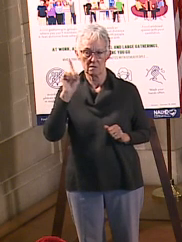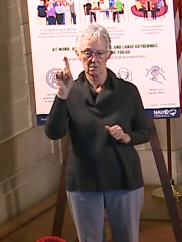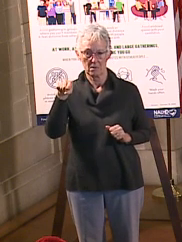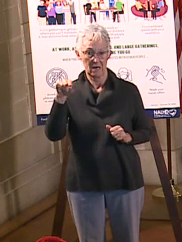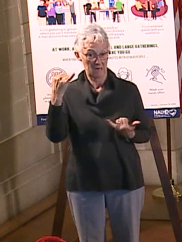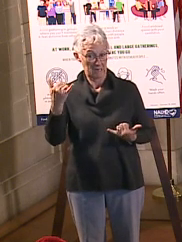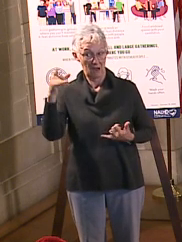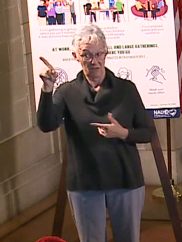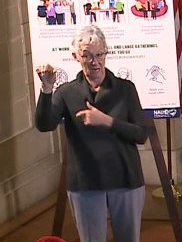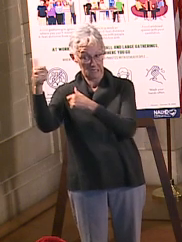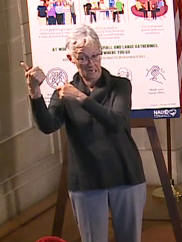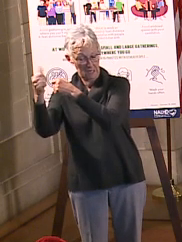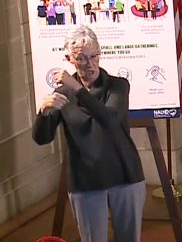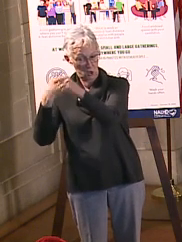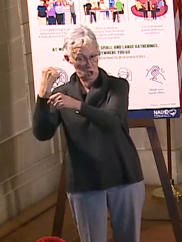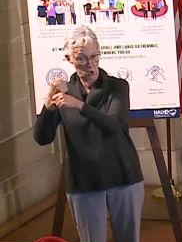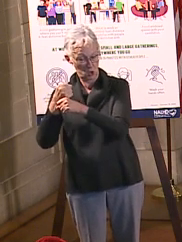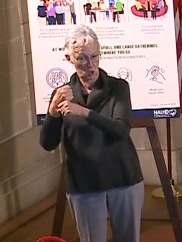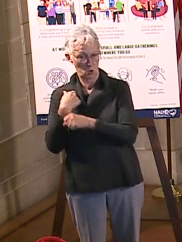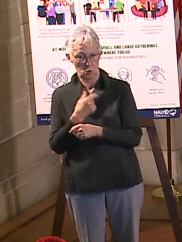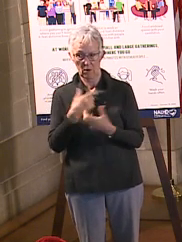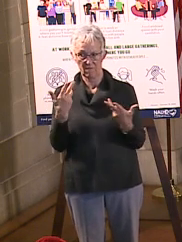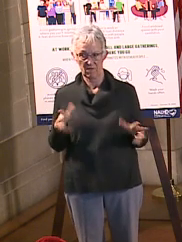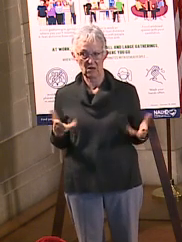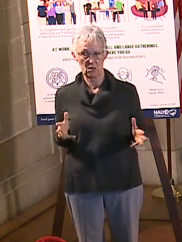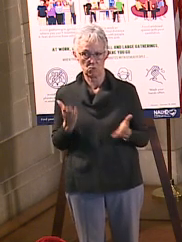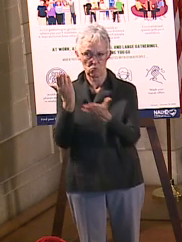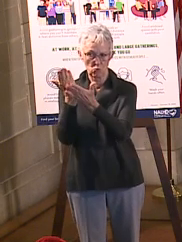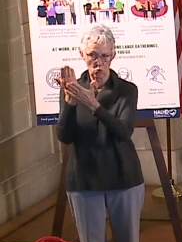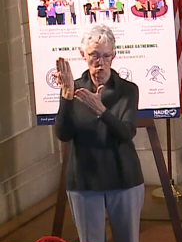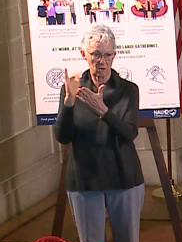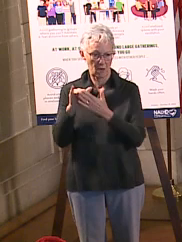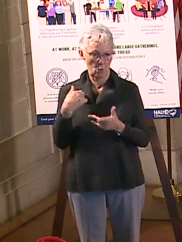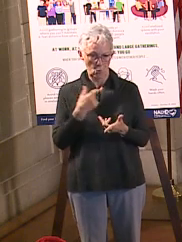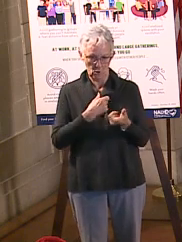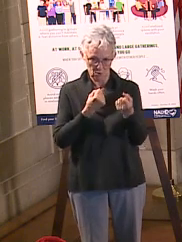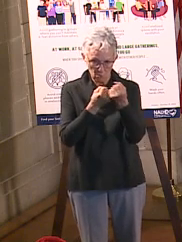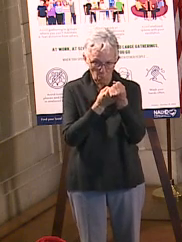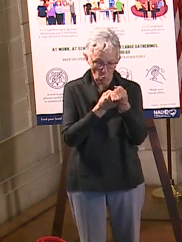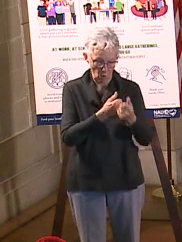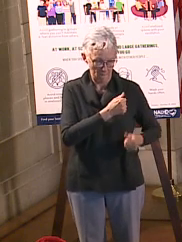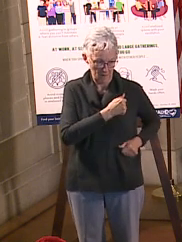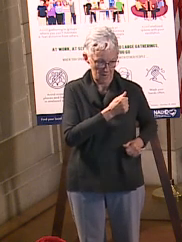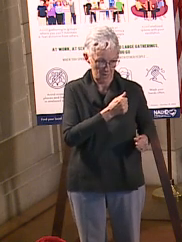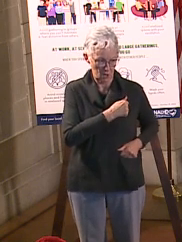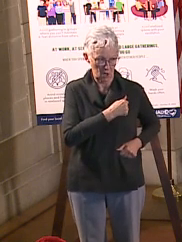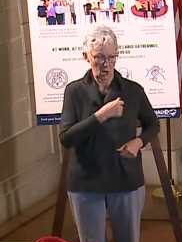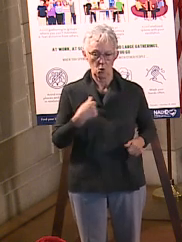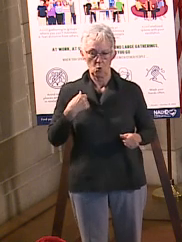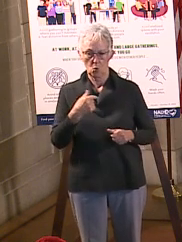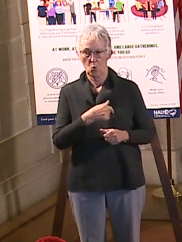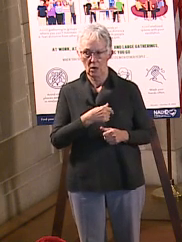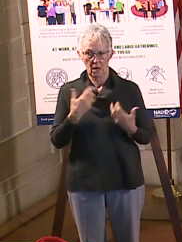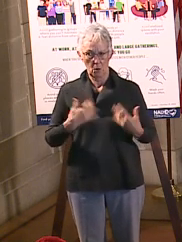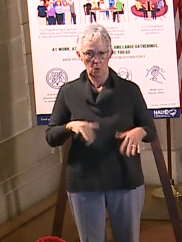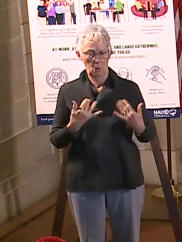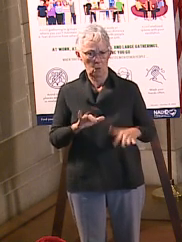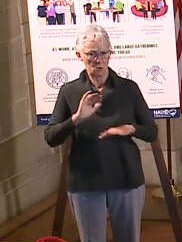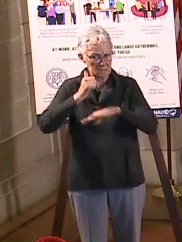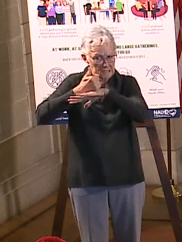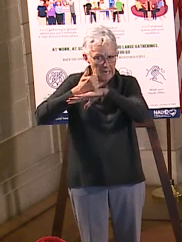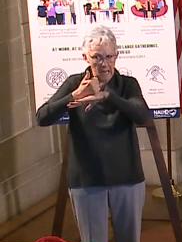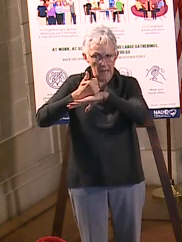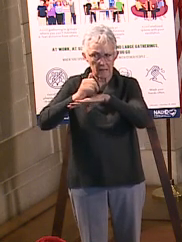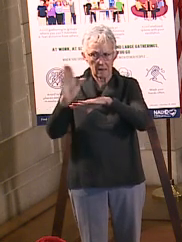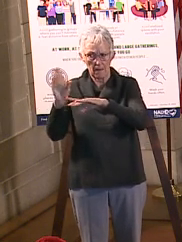has proven itself as an organization that supports the military, has been dynamic in shifting its mission set a little bit